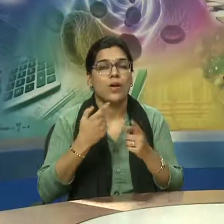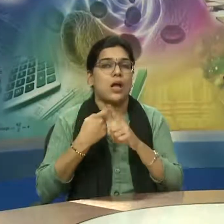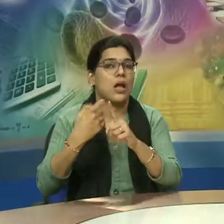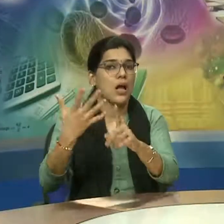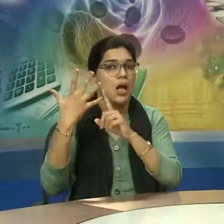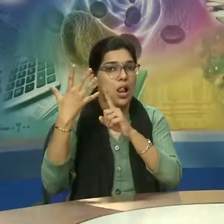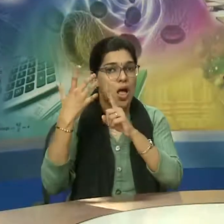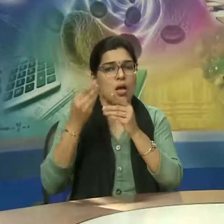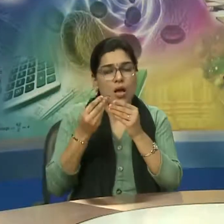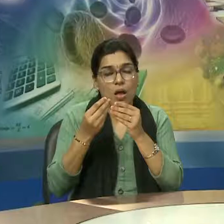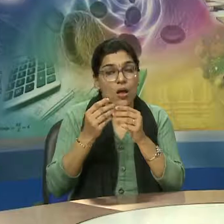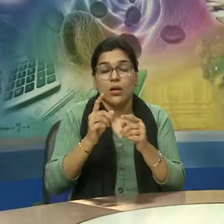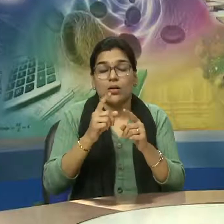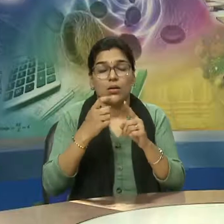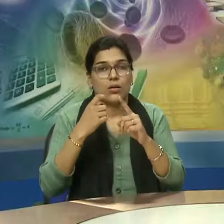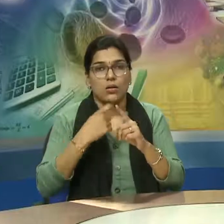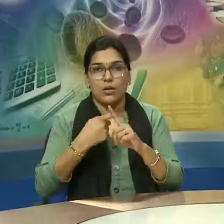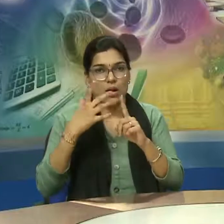He was born in